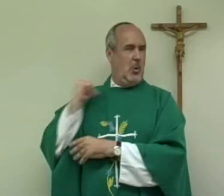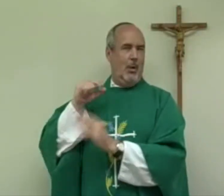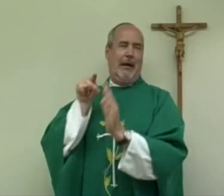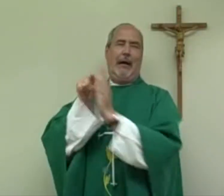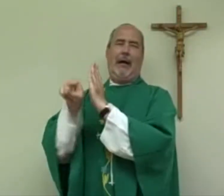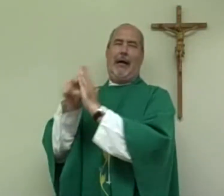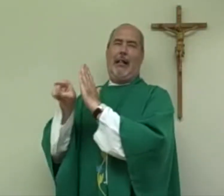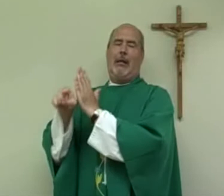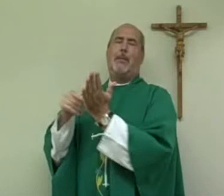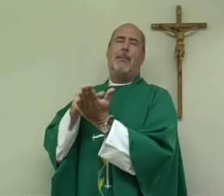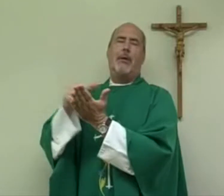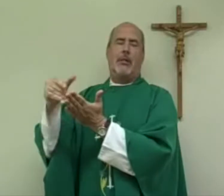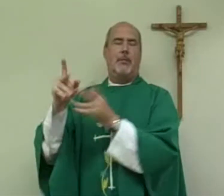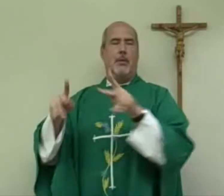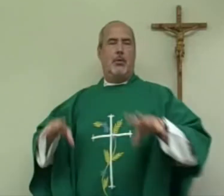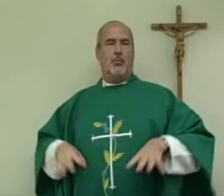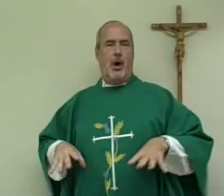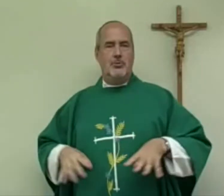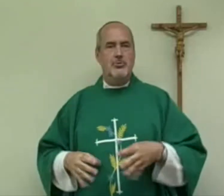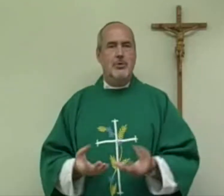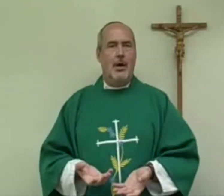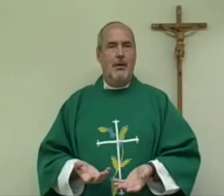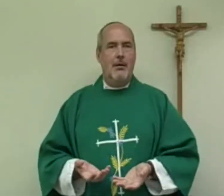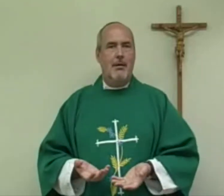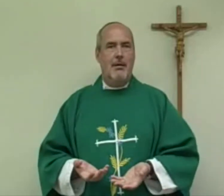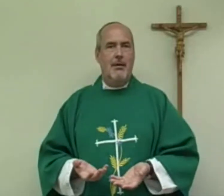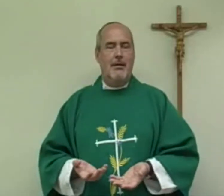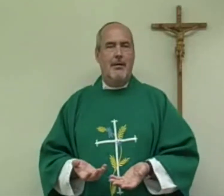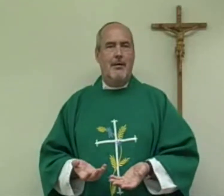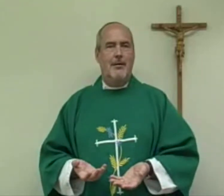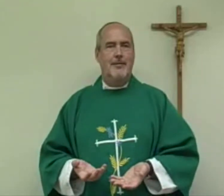for sure Joseph Stalin wouldn't have killed millions of people in Russia.